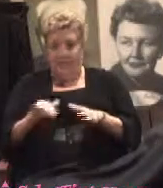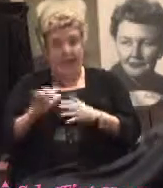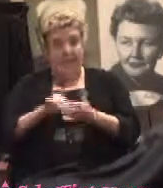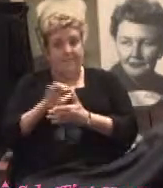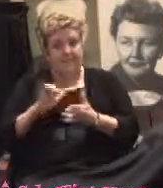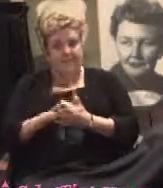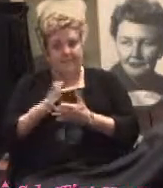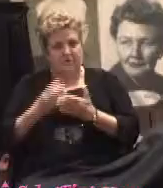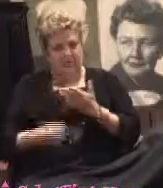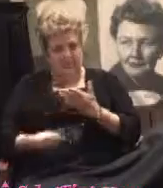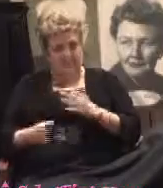through. And you know what?